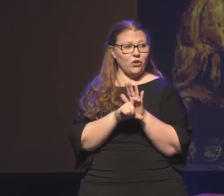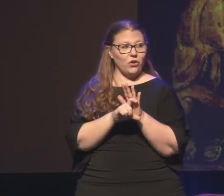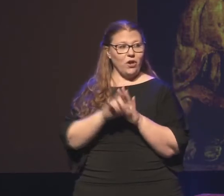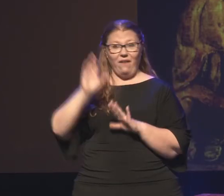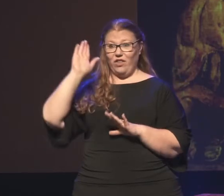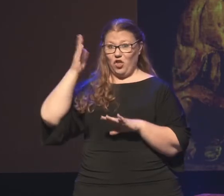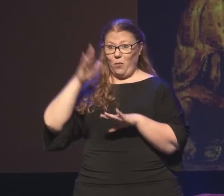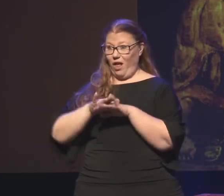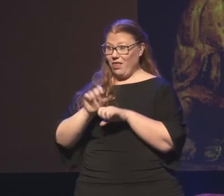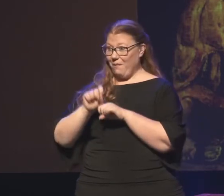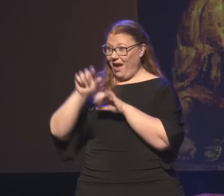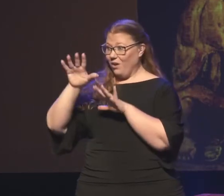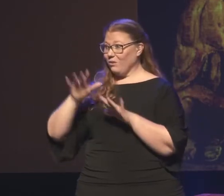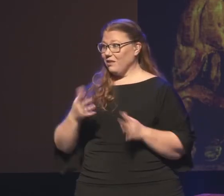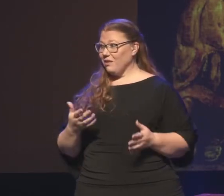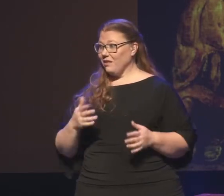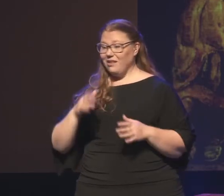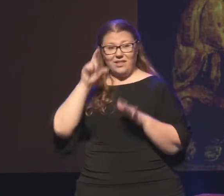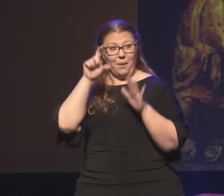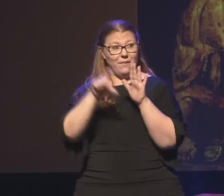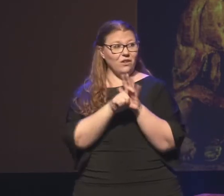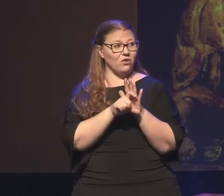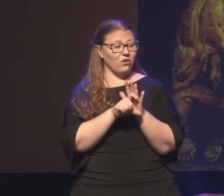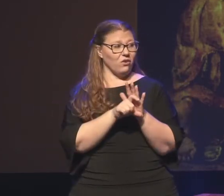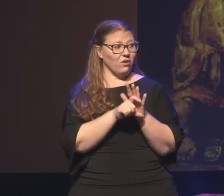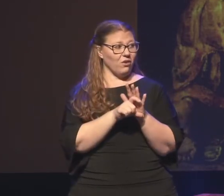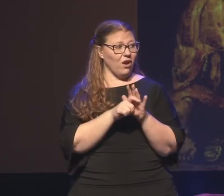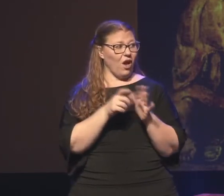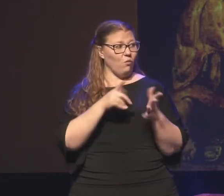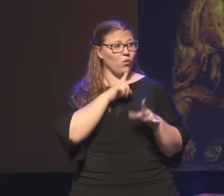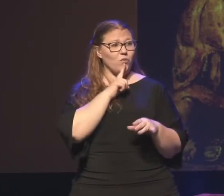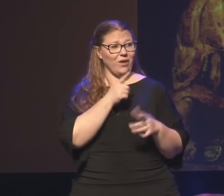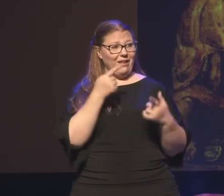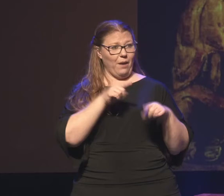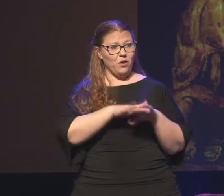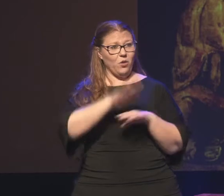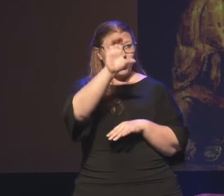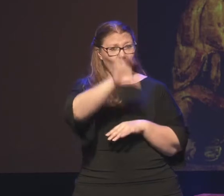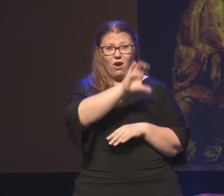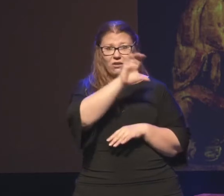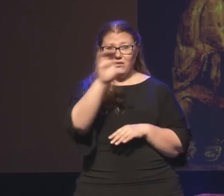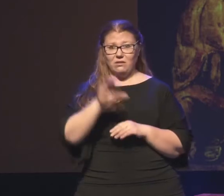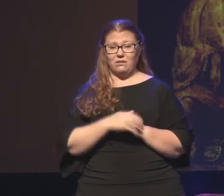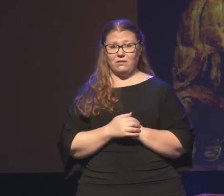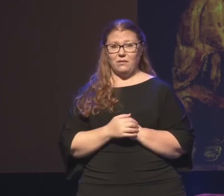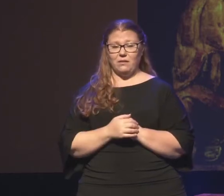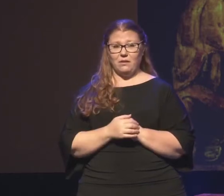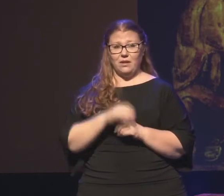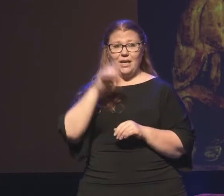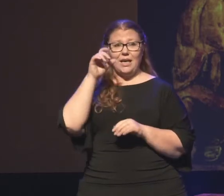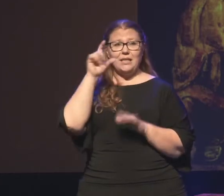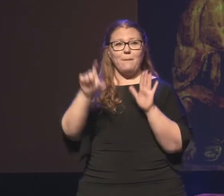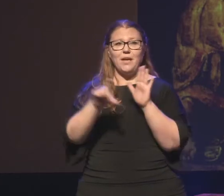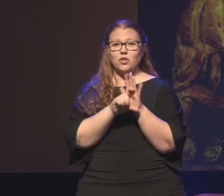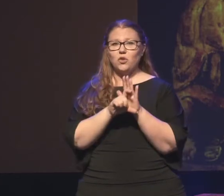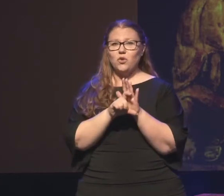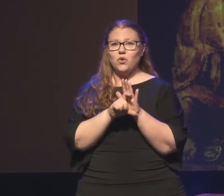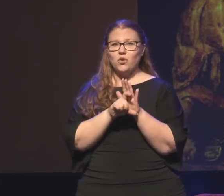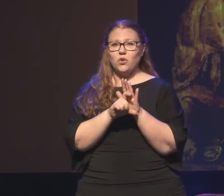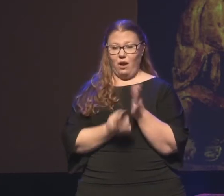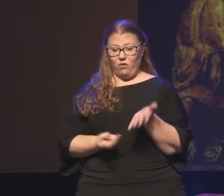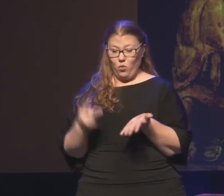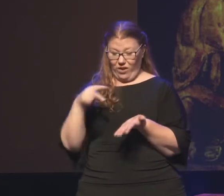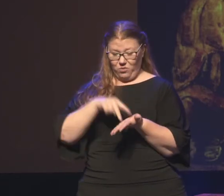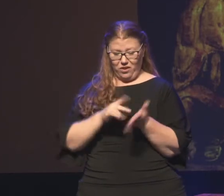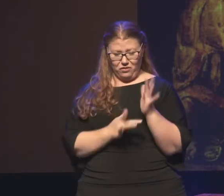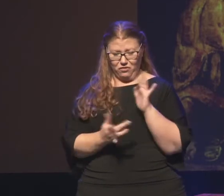Mount. It's a picture of what really happened on the cross. It's a picture of the resurrection of